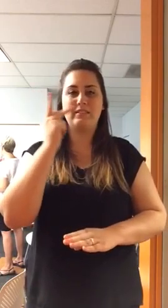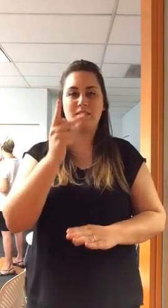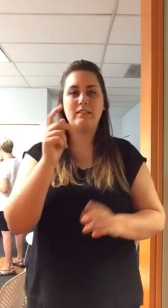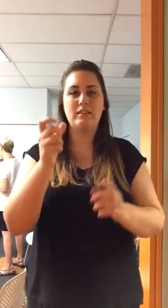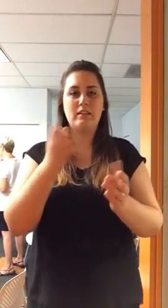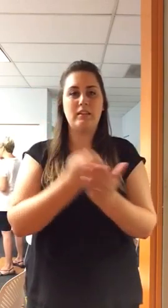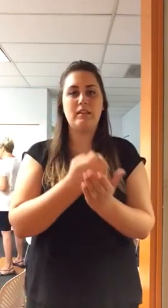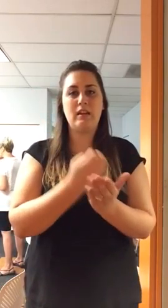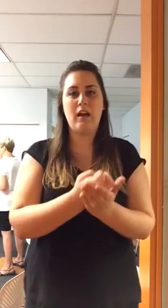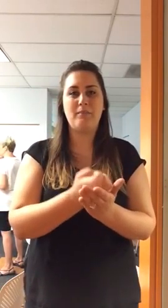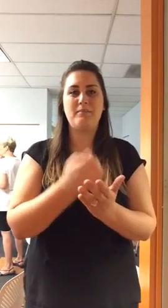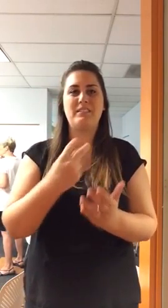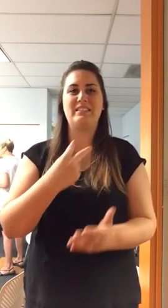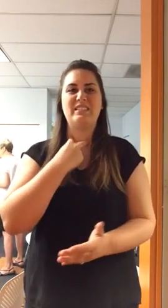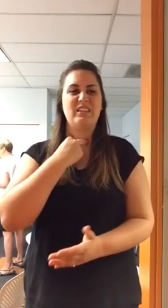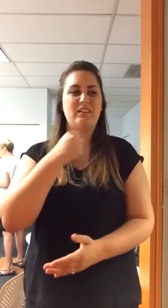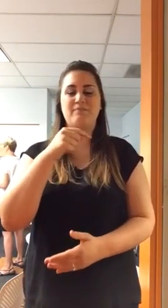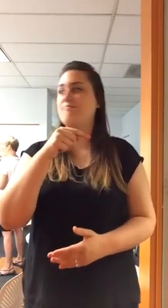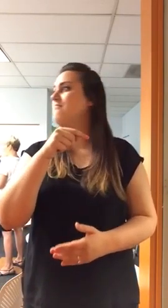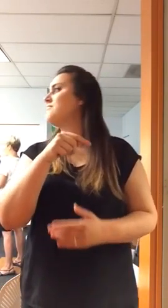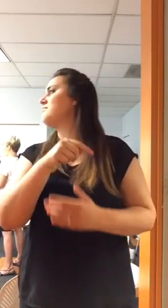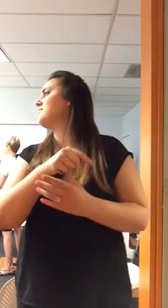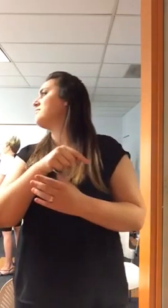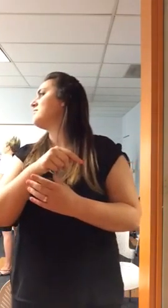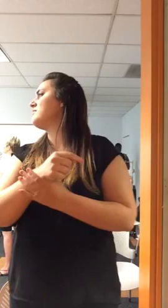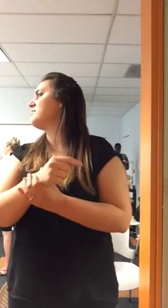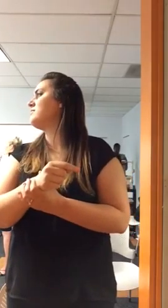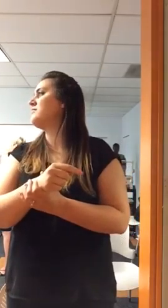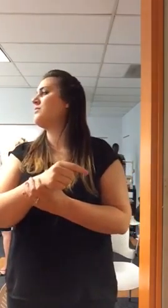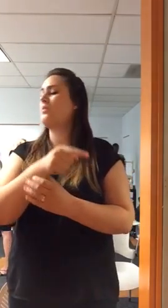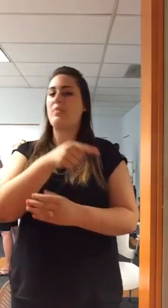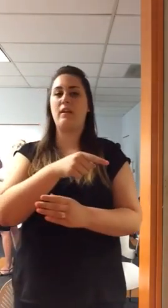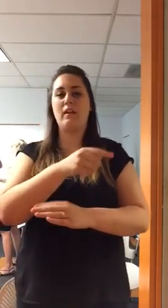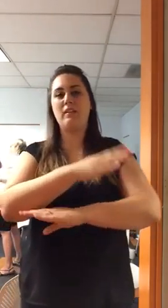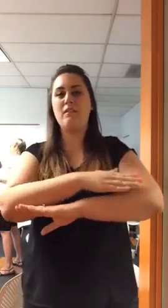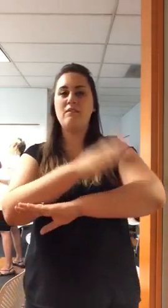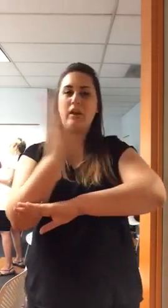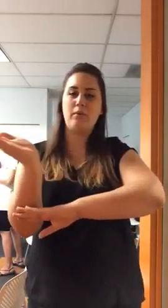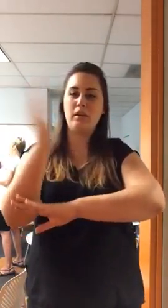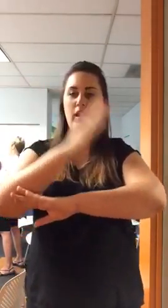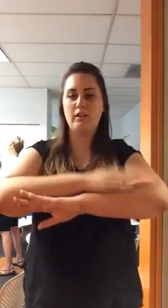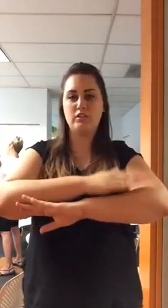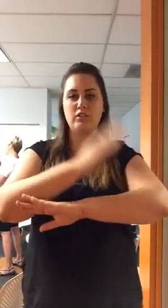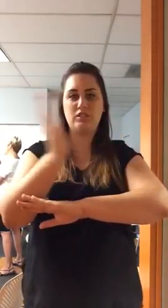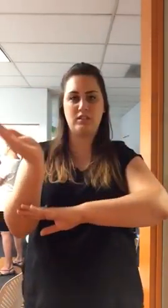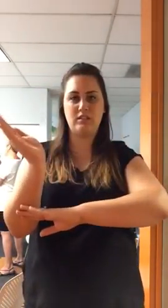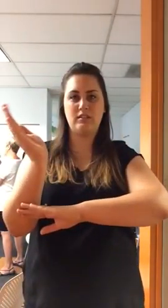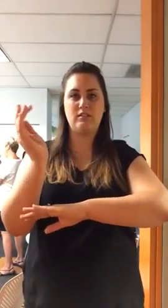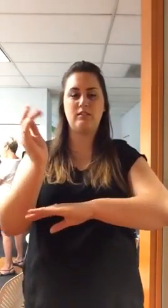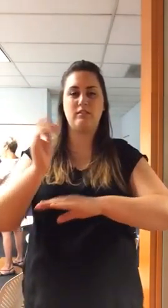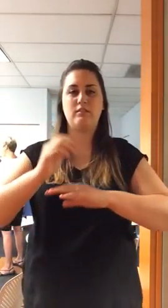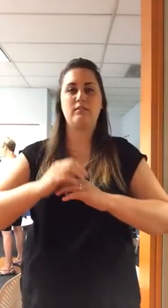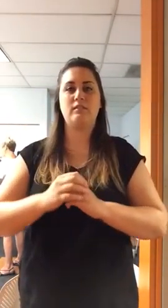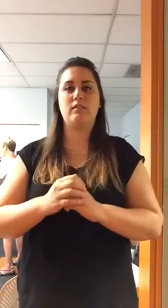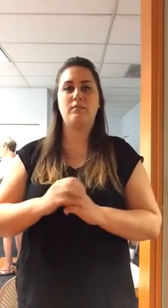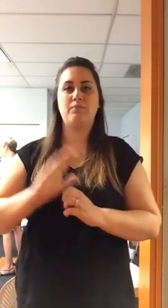see an economy that's stuck right there. Most economies are a variation somewhere, and indeed ours is. Right? Ours is not all the way